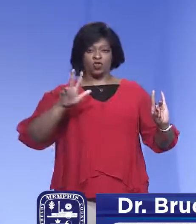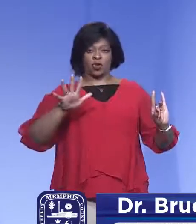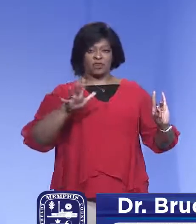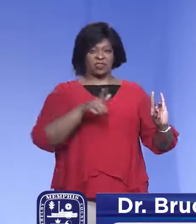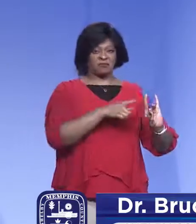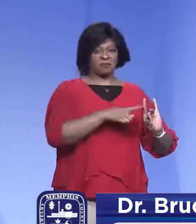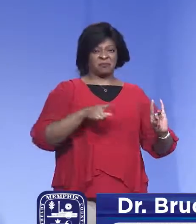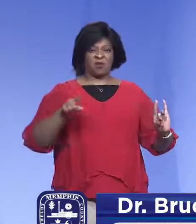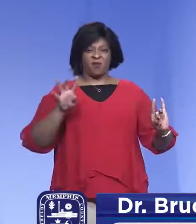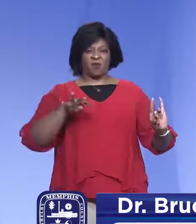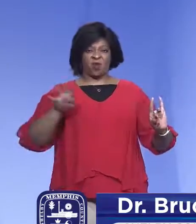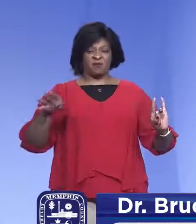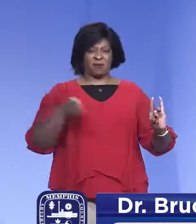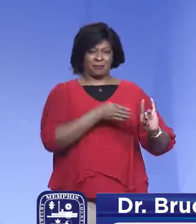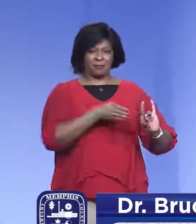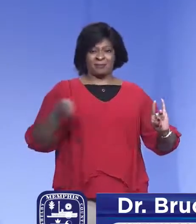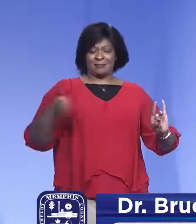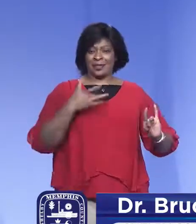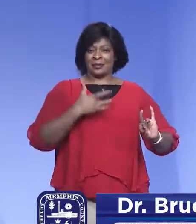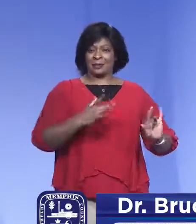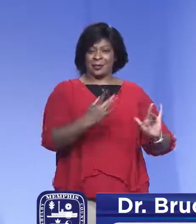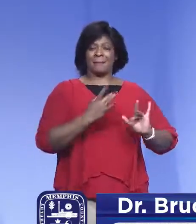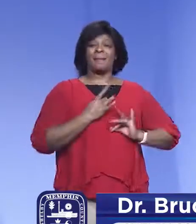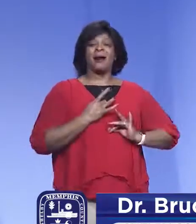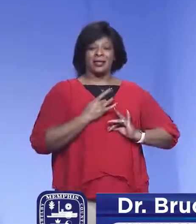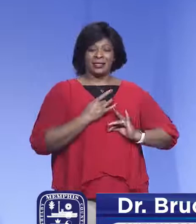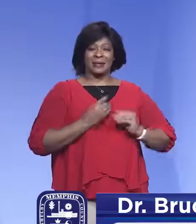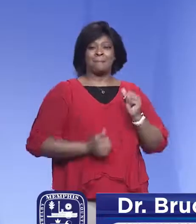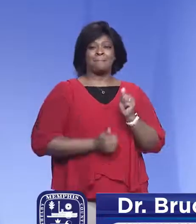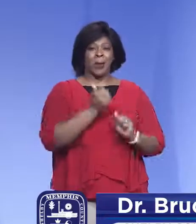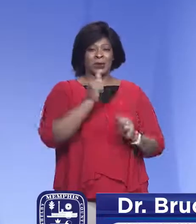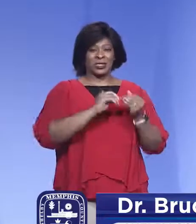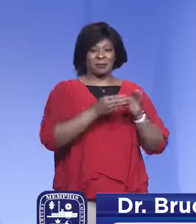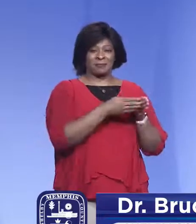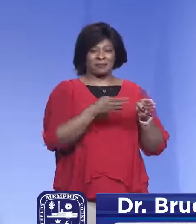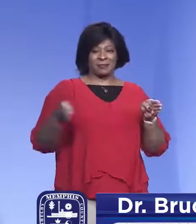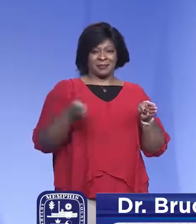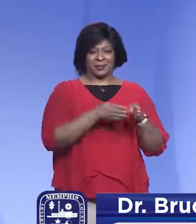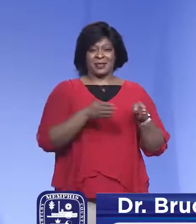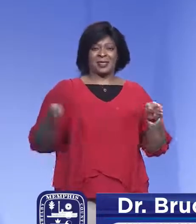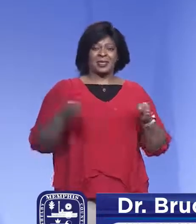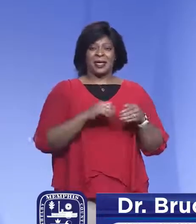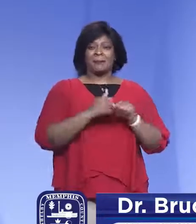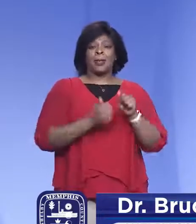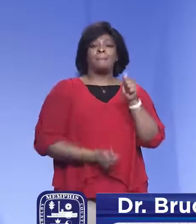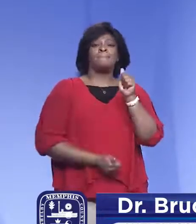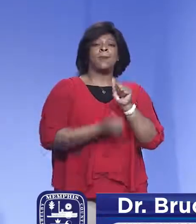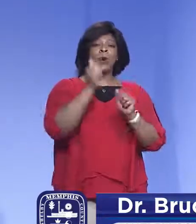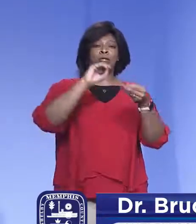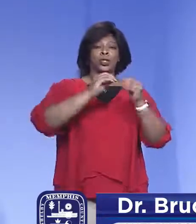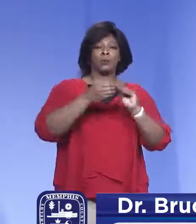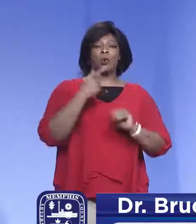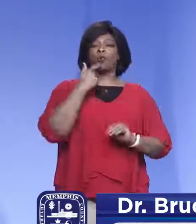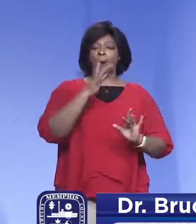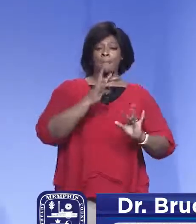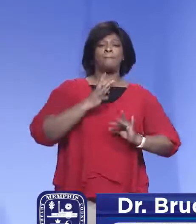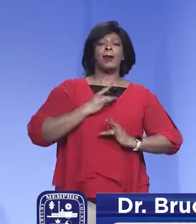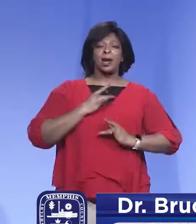to 44. That age range makes up the bulk of